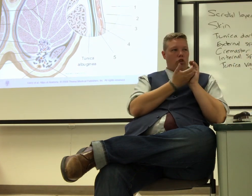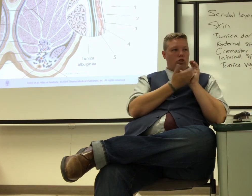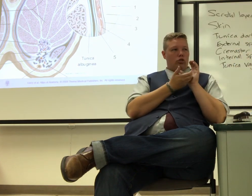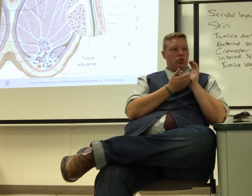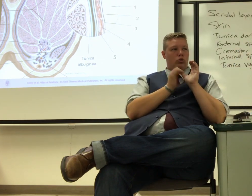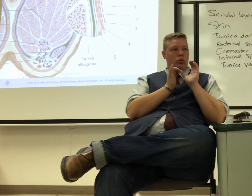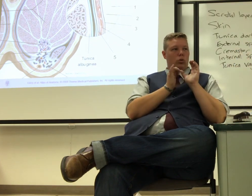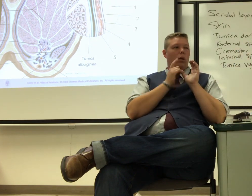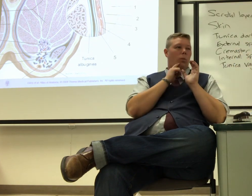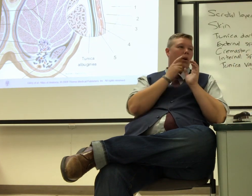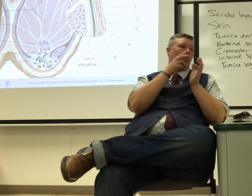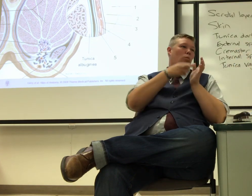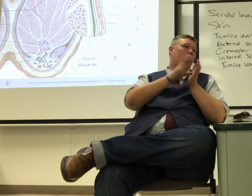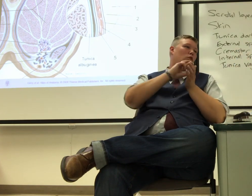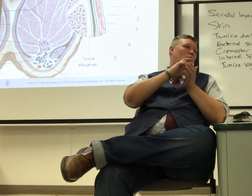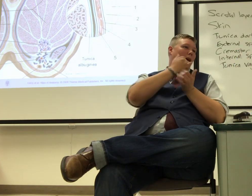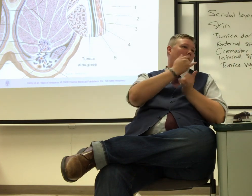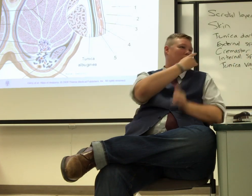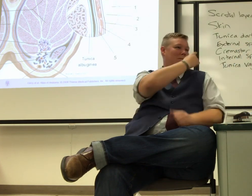I'll number them off.